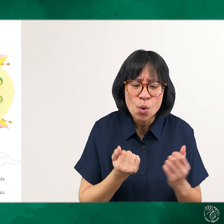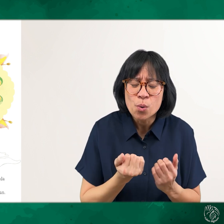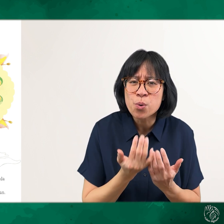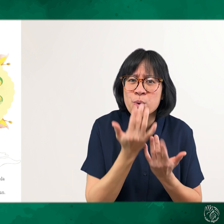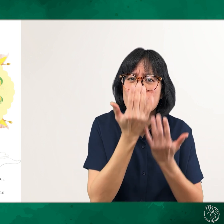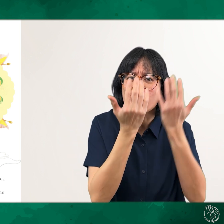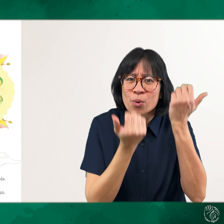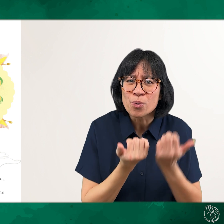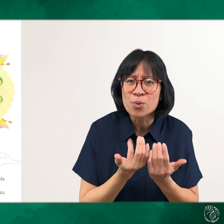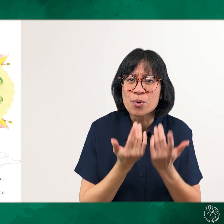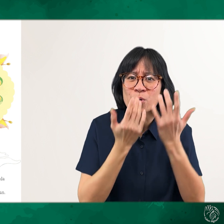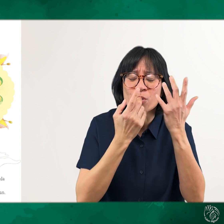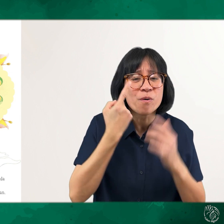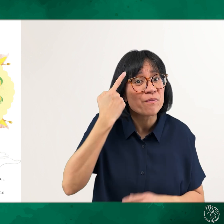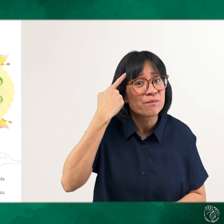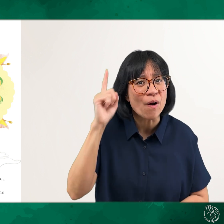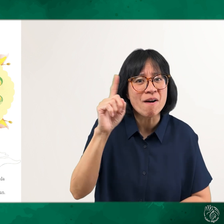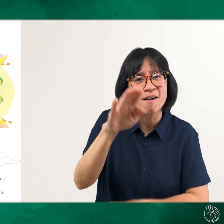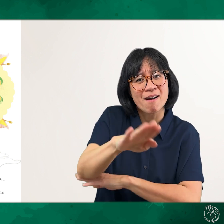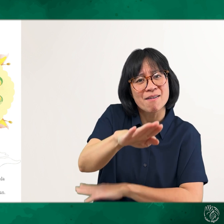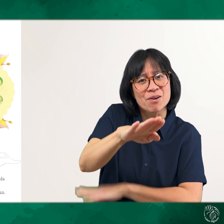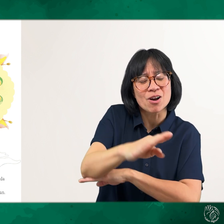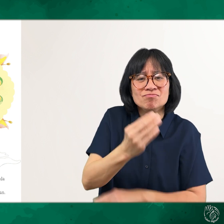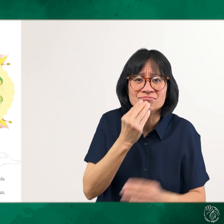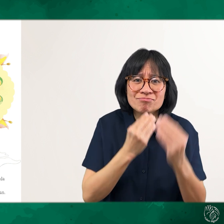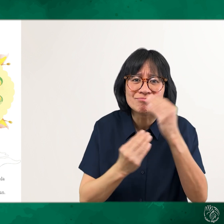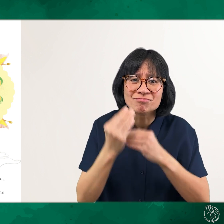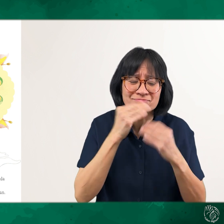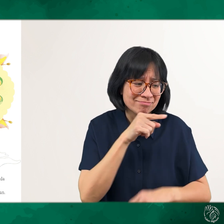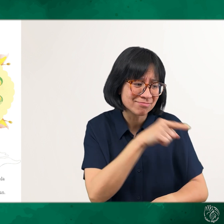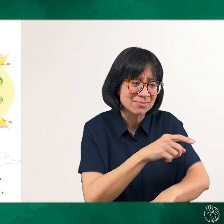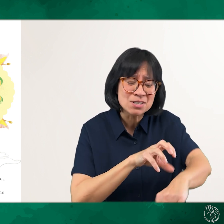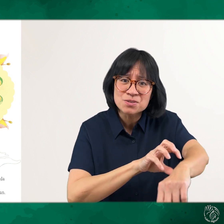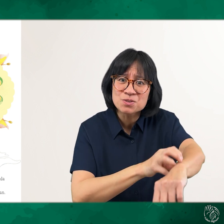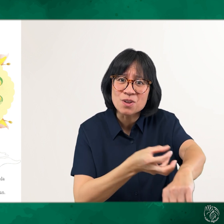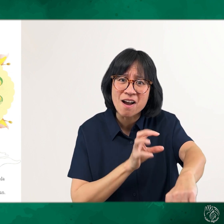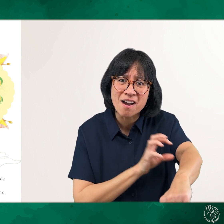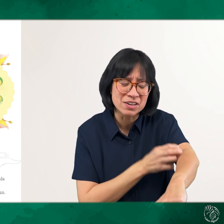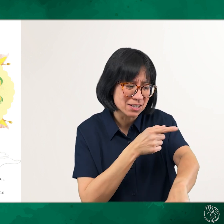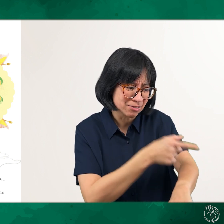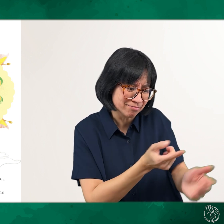steaming on the stove for afternoon merienda.